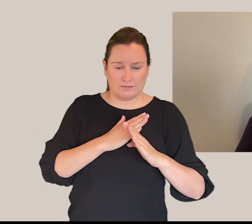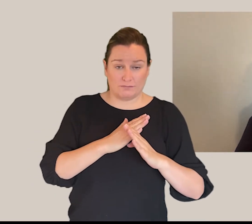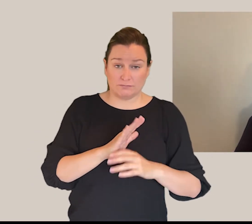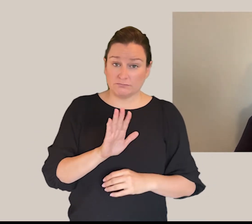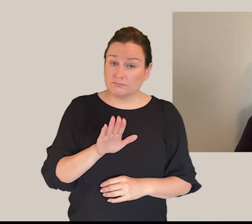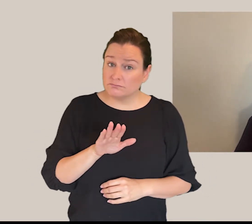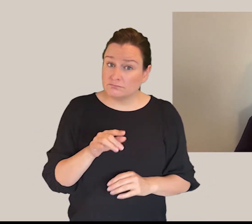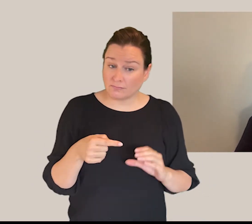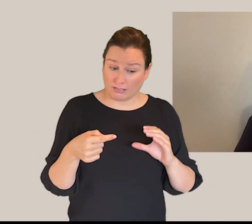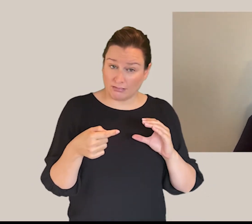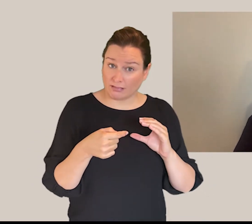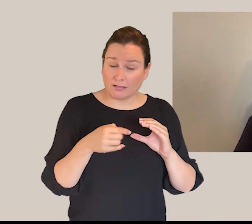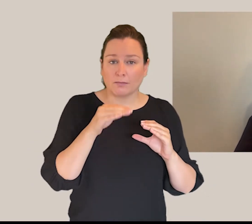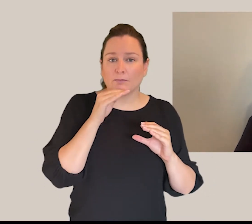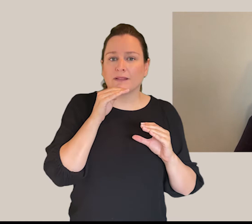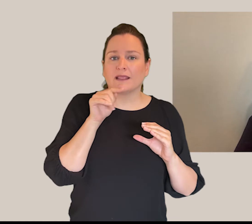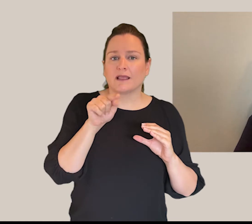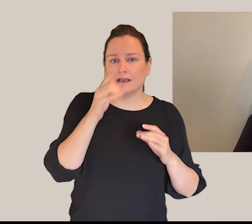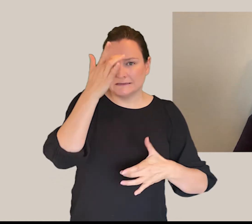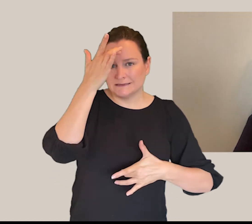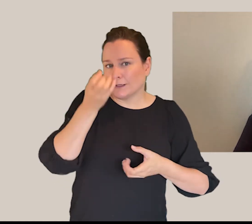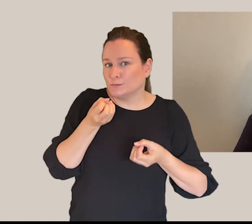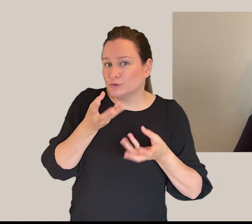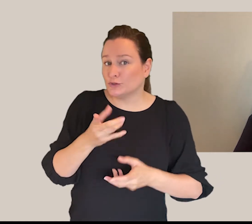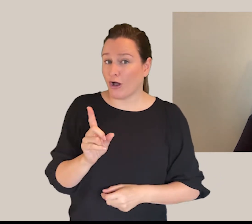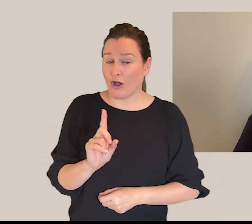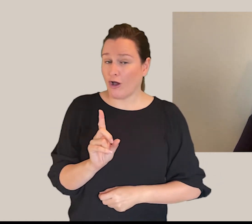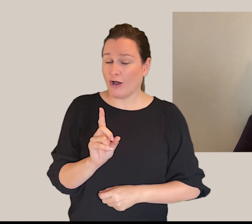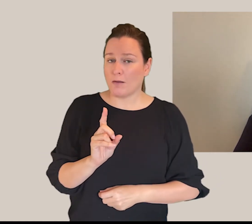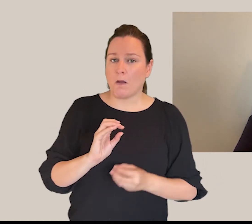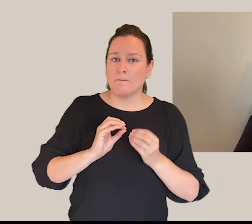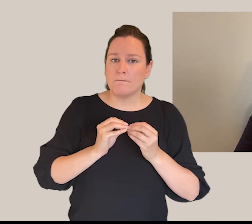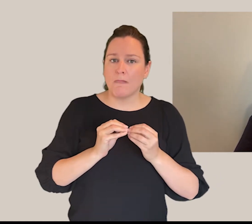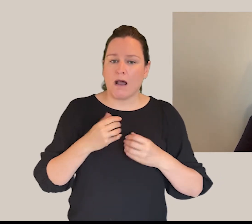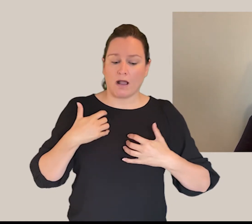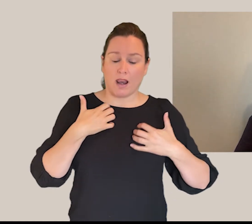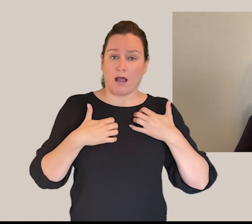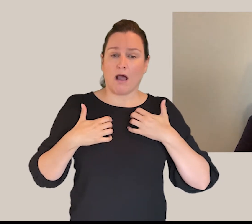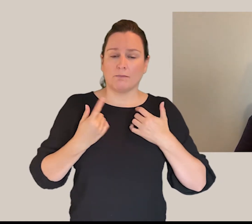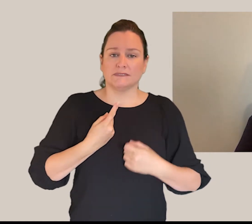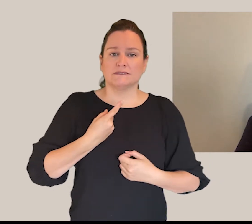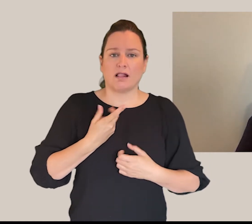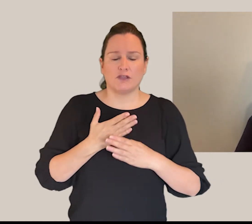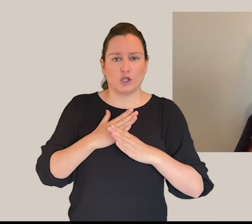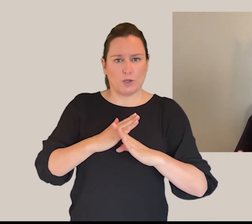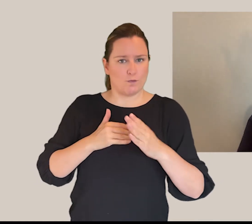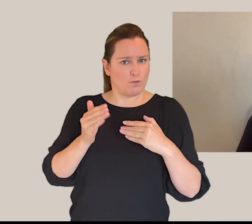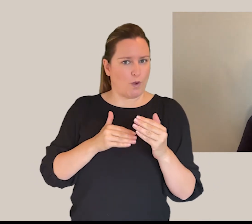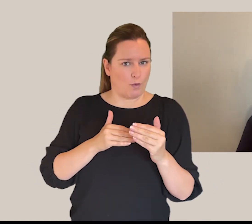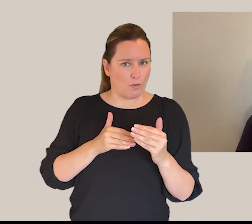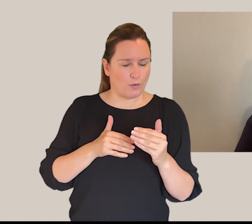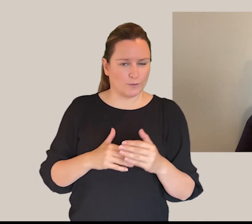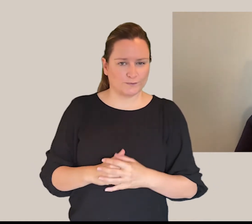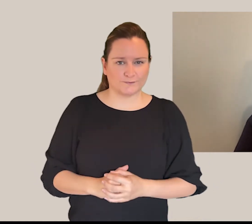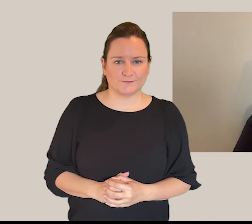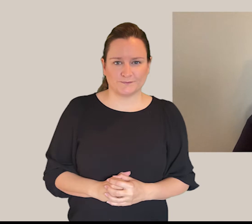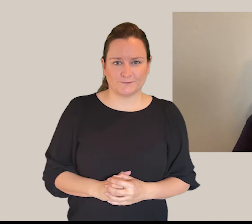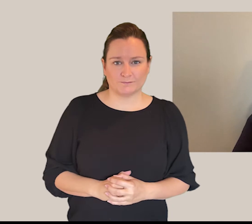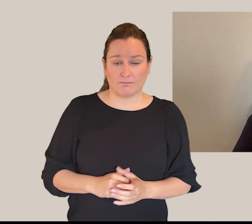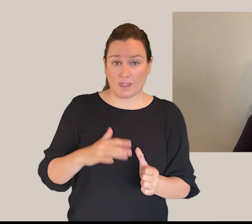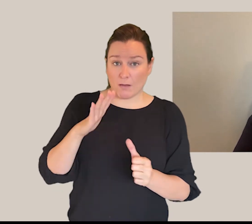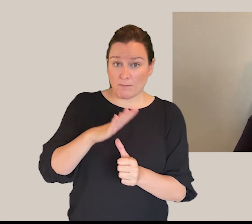an immune response. But remember, it does not cause disease, it just creates an immune response in your